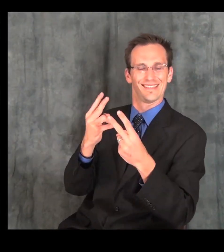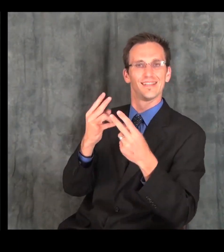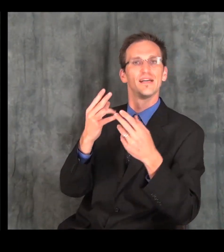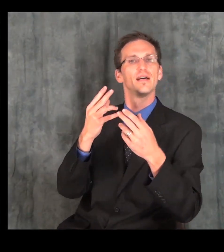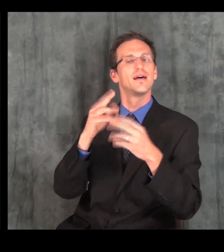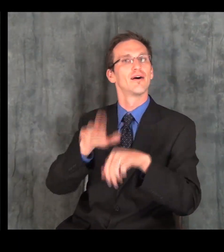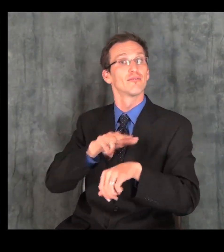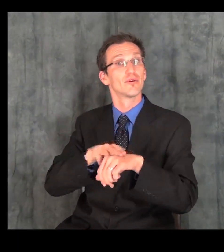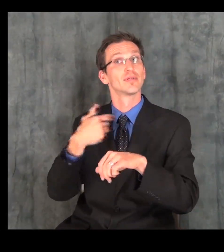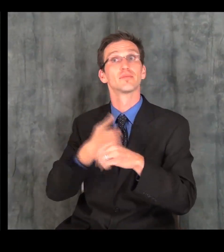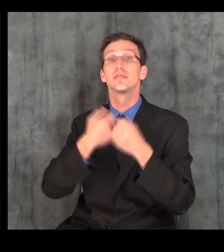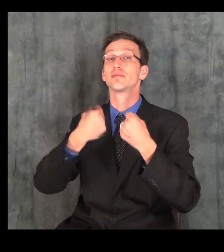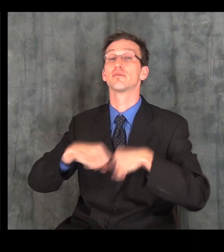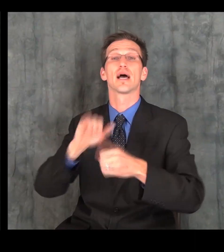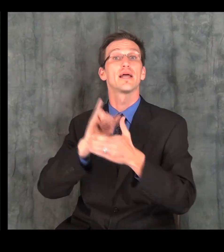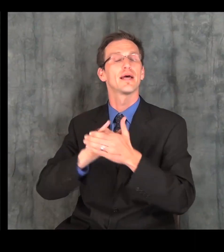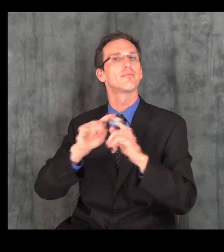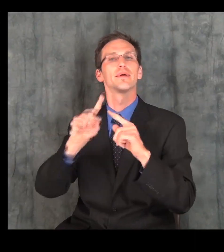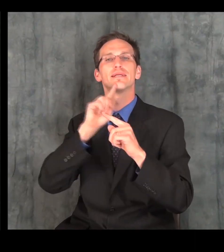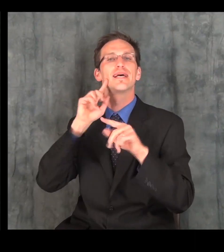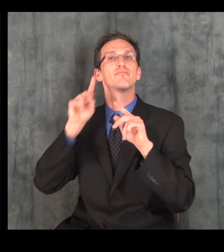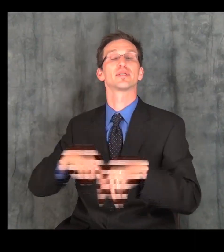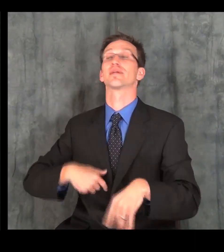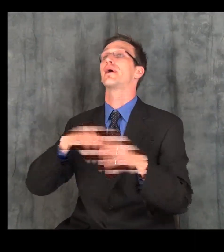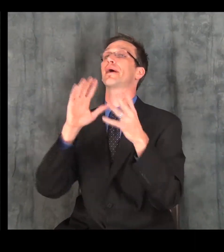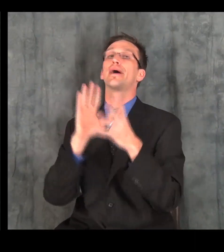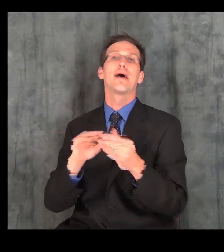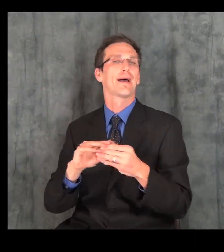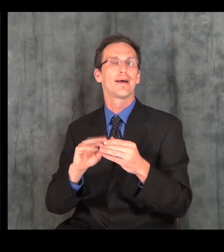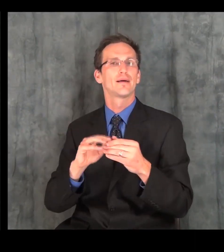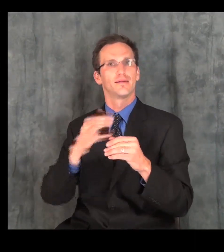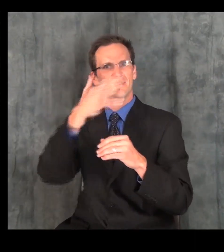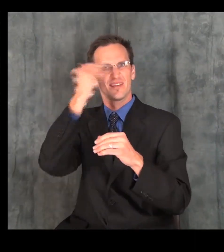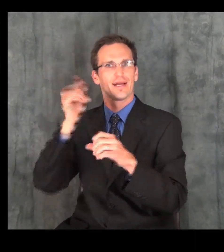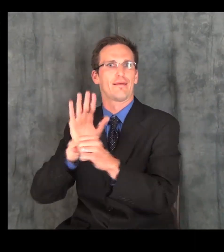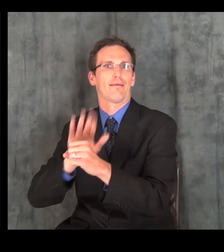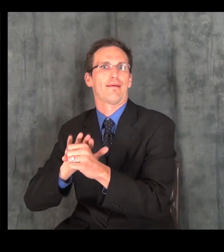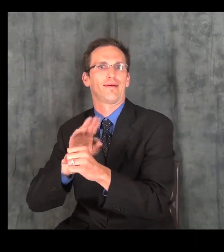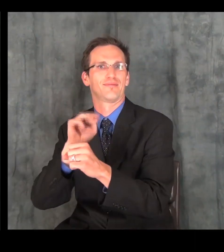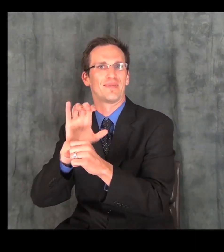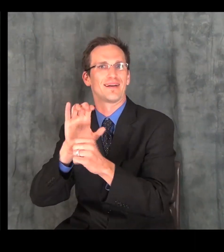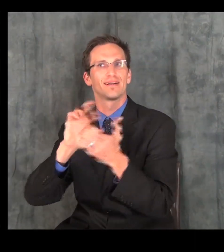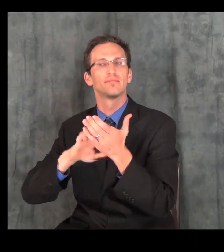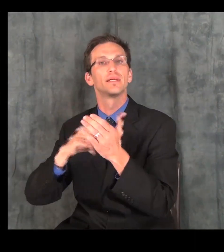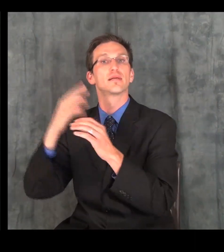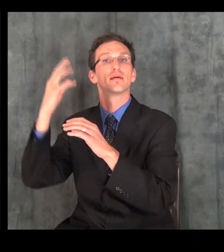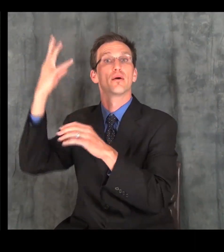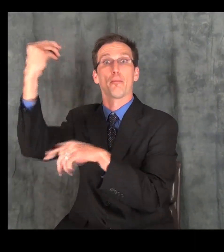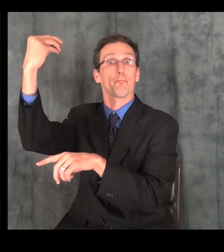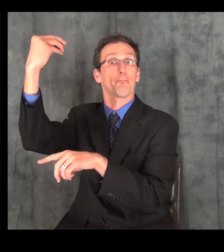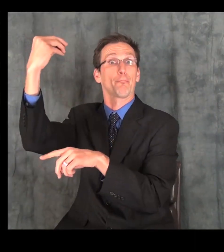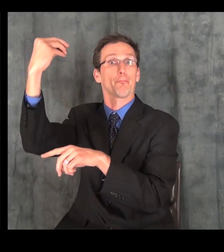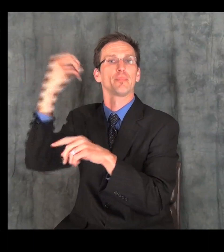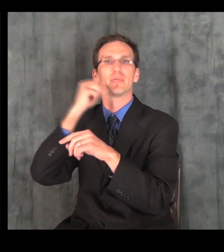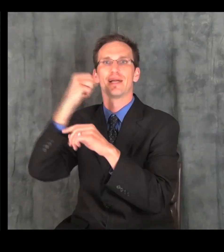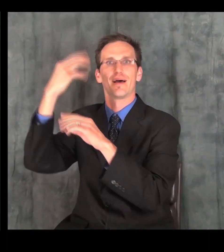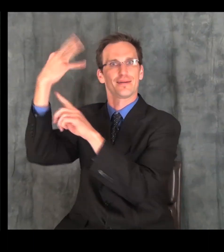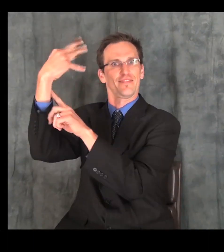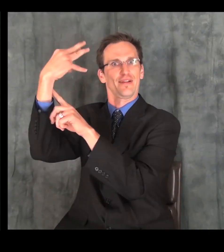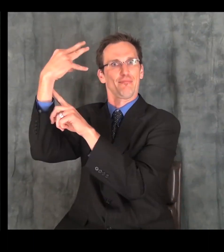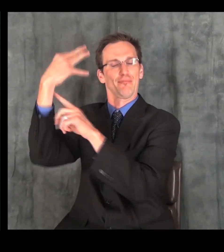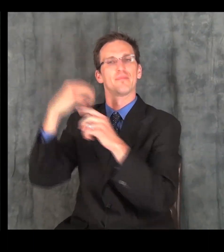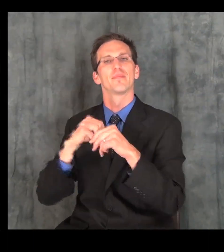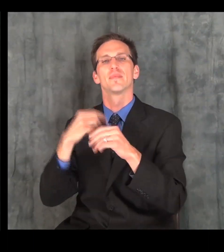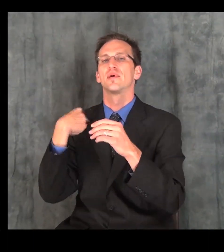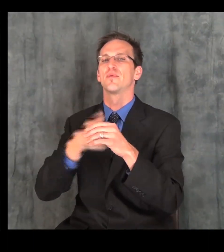when we initially tried that, he kept forgetting to tap the microphone before he spoke or signed. So we scrapped that and started again,